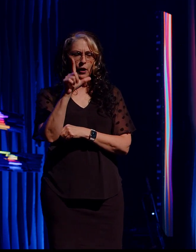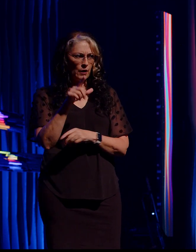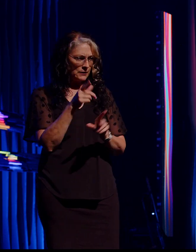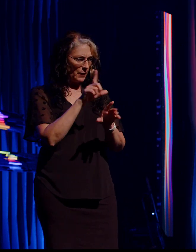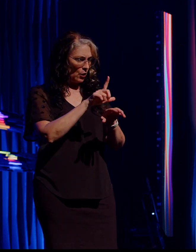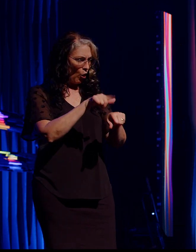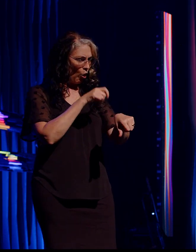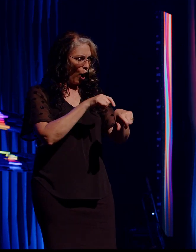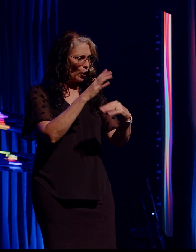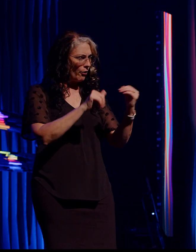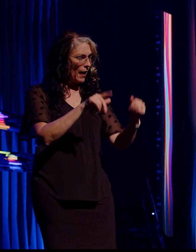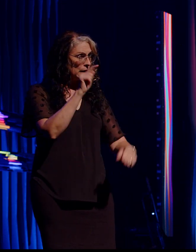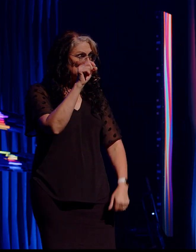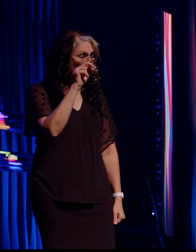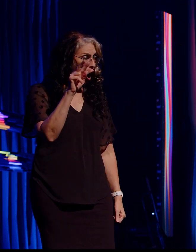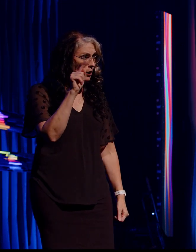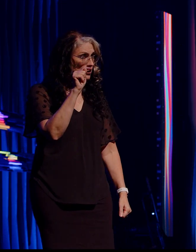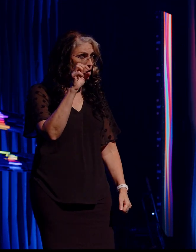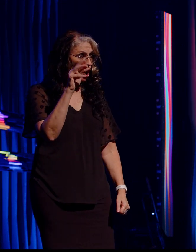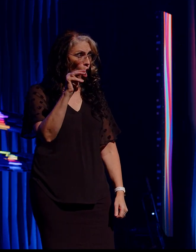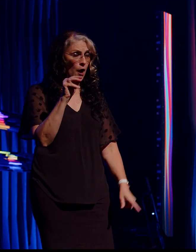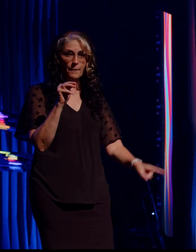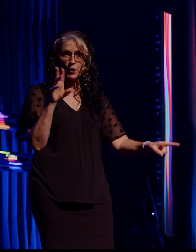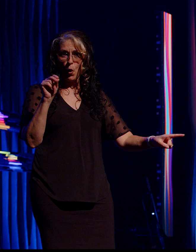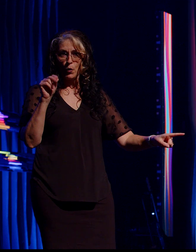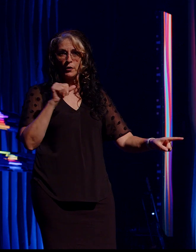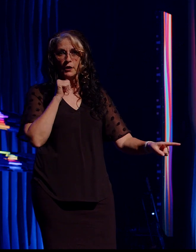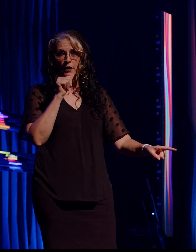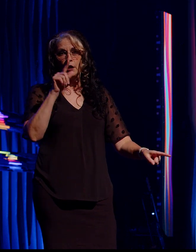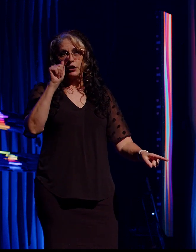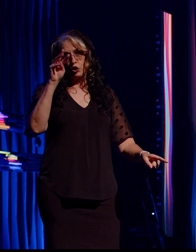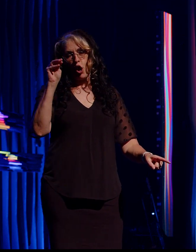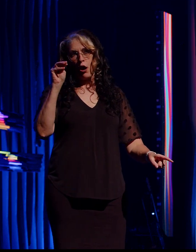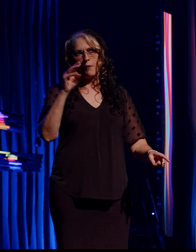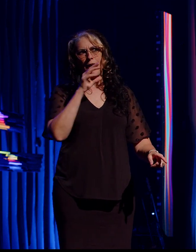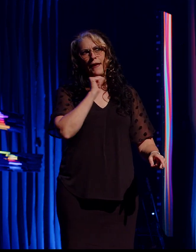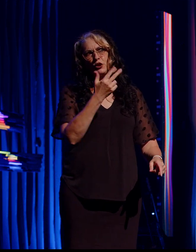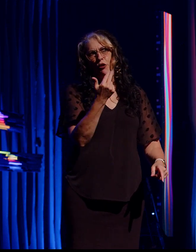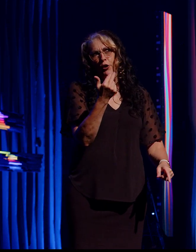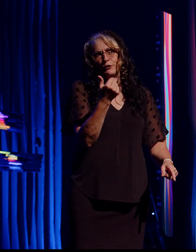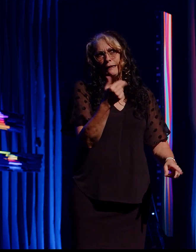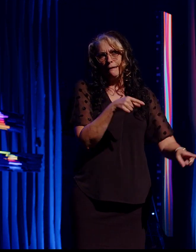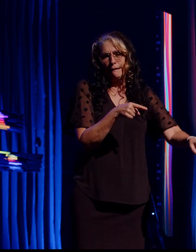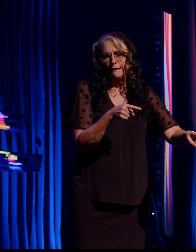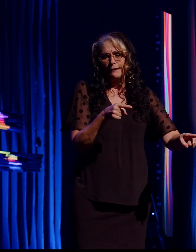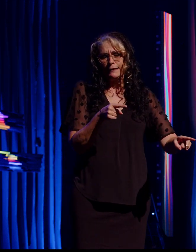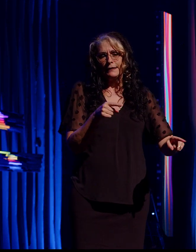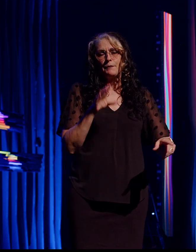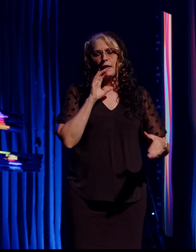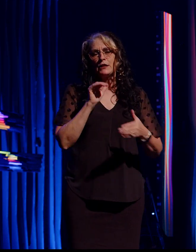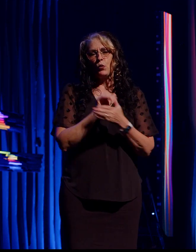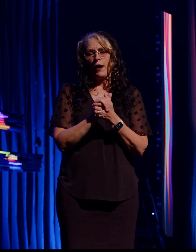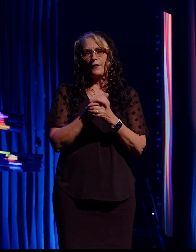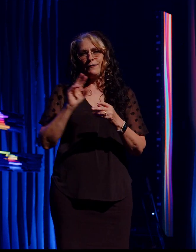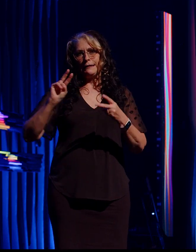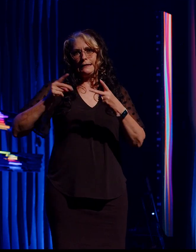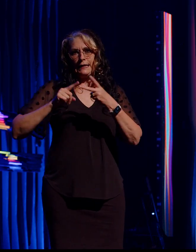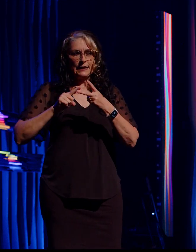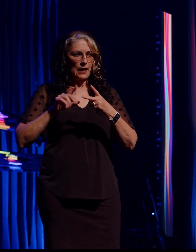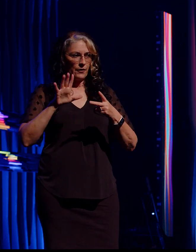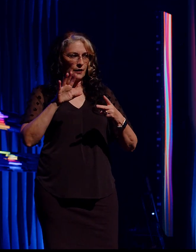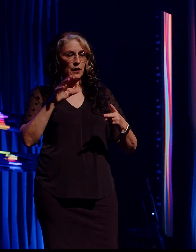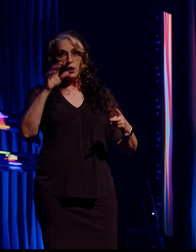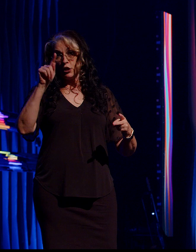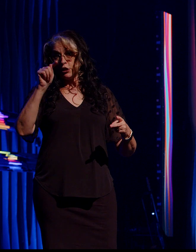here longer than Tom? No, she hasn't. Tom's been here since he was like 13 years old. And he's on, I believe, your